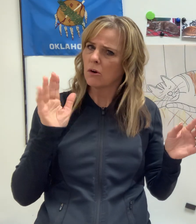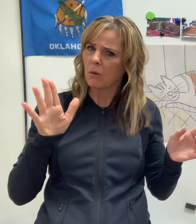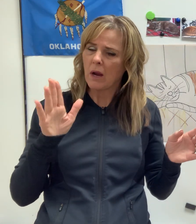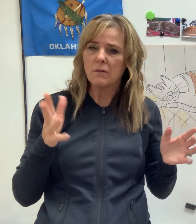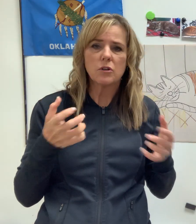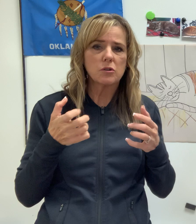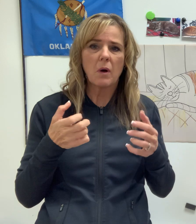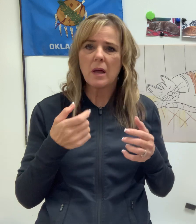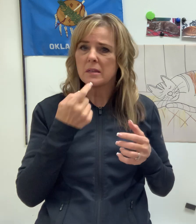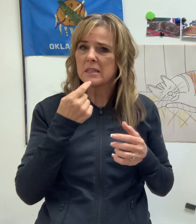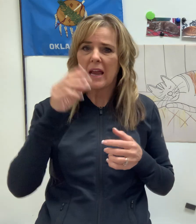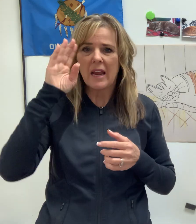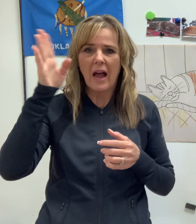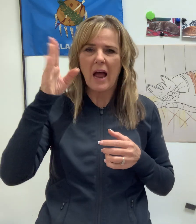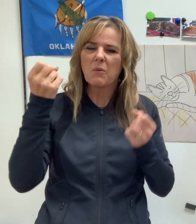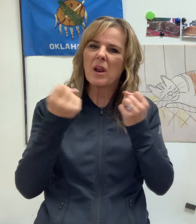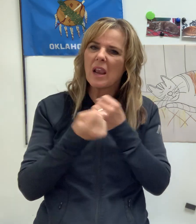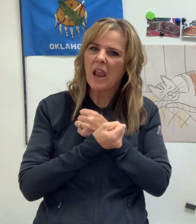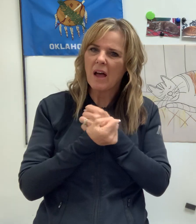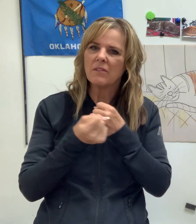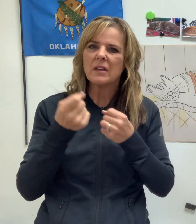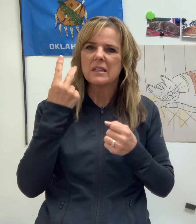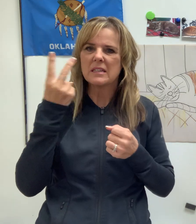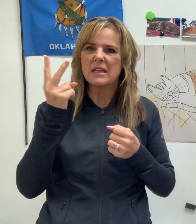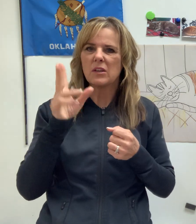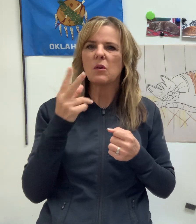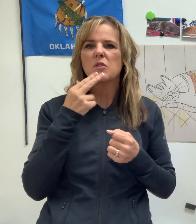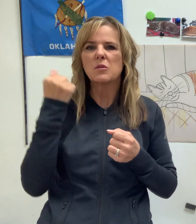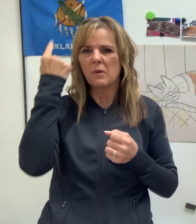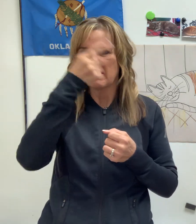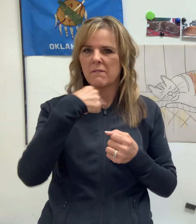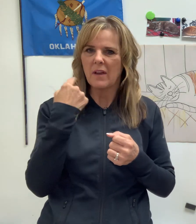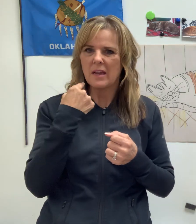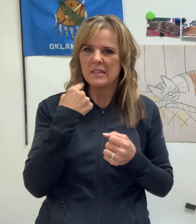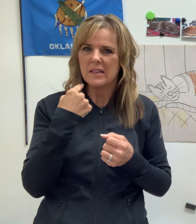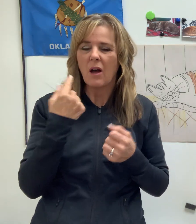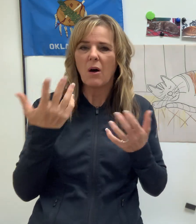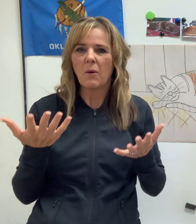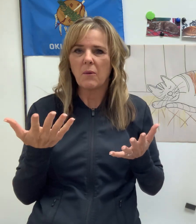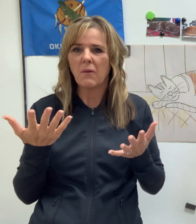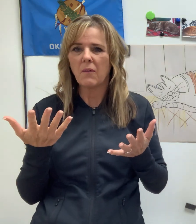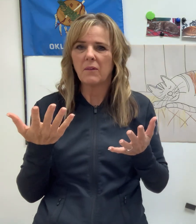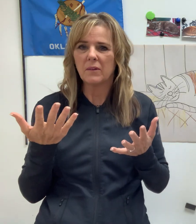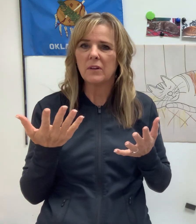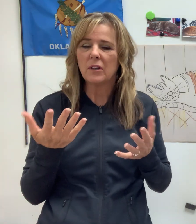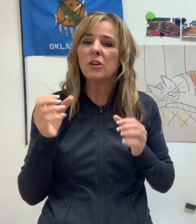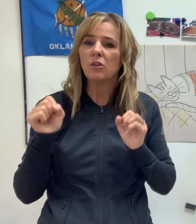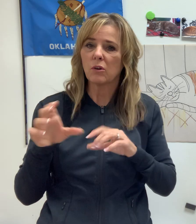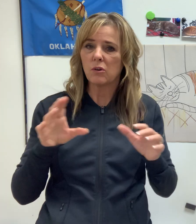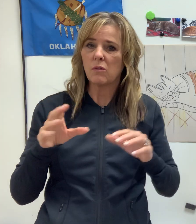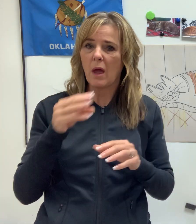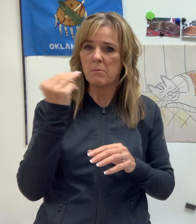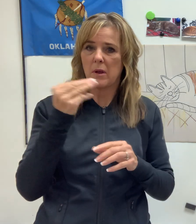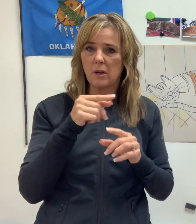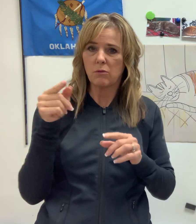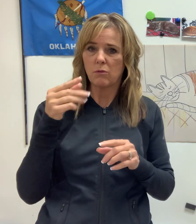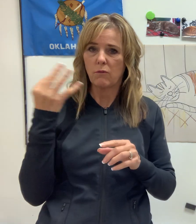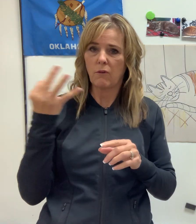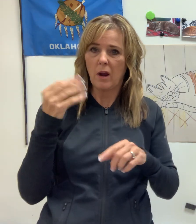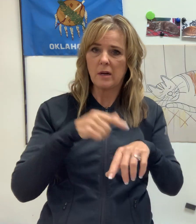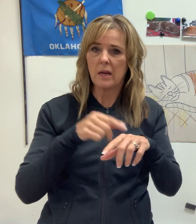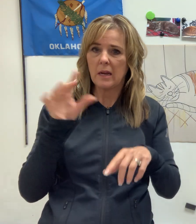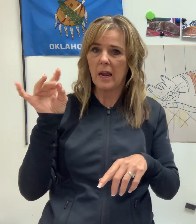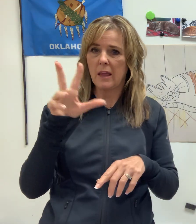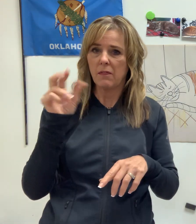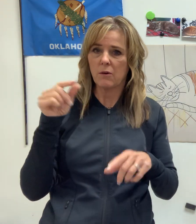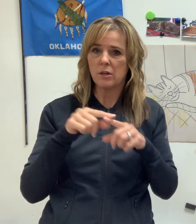want to just jump on and say hi, I would love to see your sweet face. So feel free to do that any day, Monday through Friday, 8:30 to